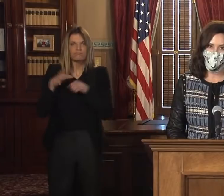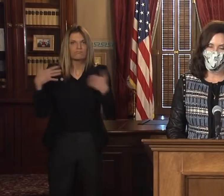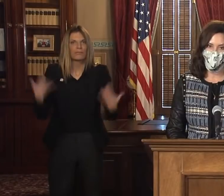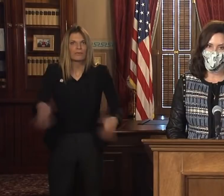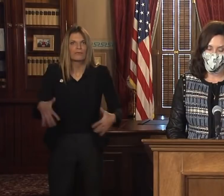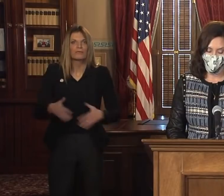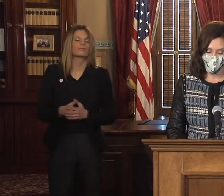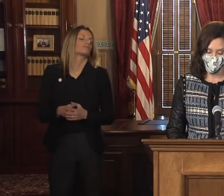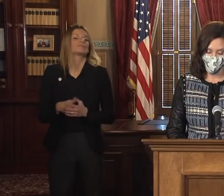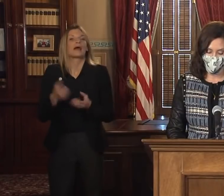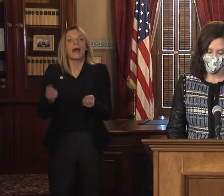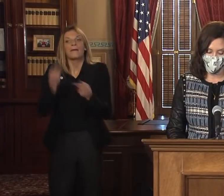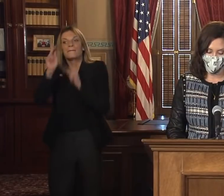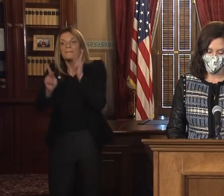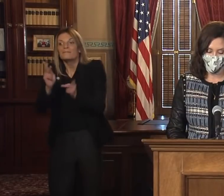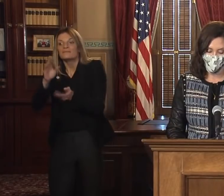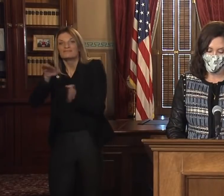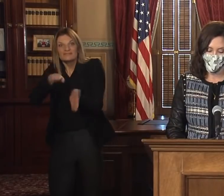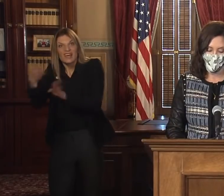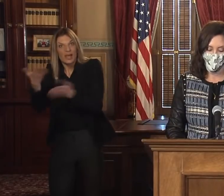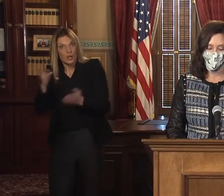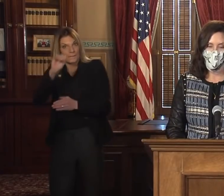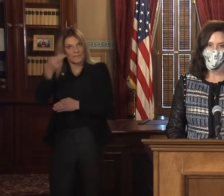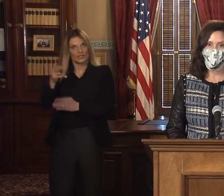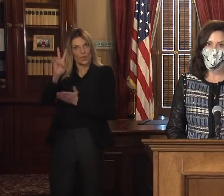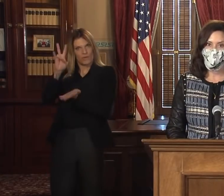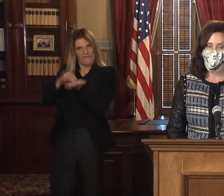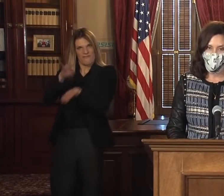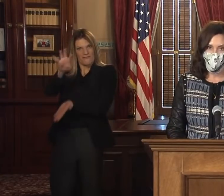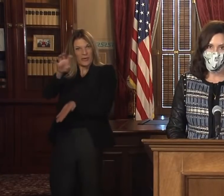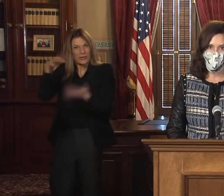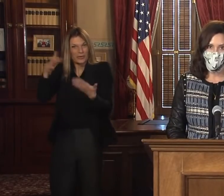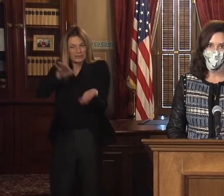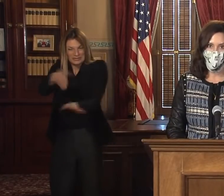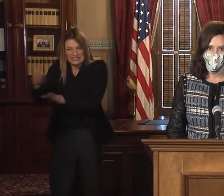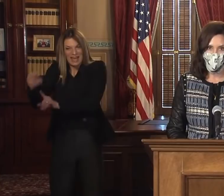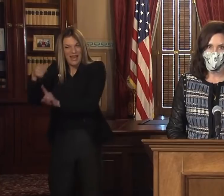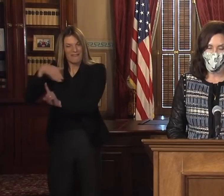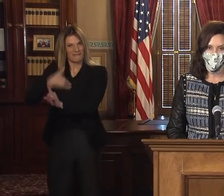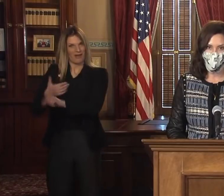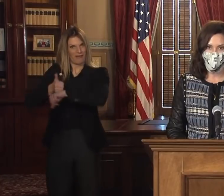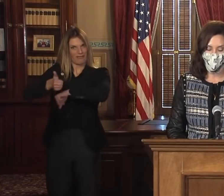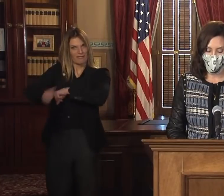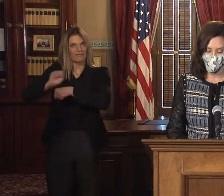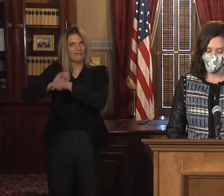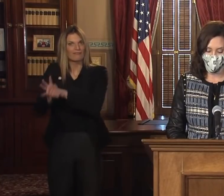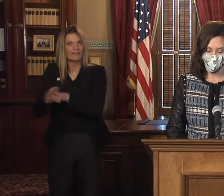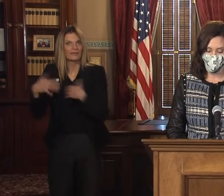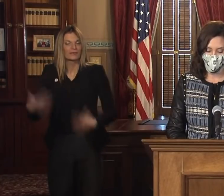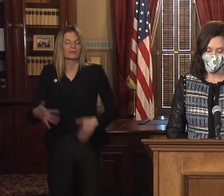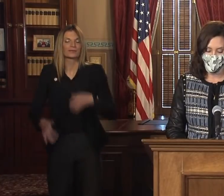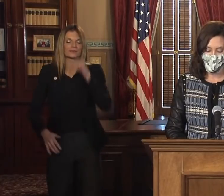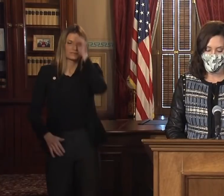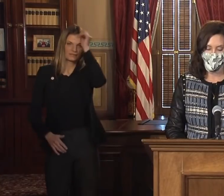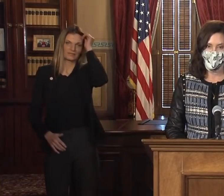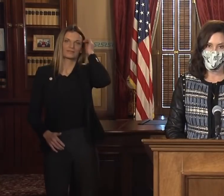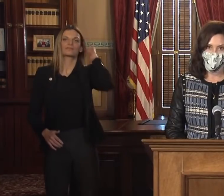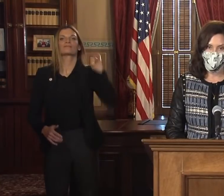over 7,400 of us. We are continuing to see record numbers of